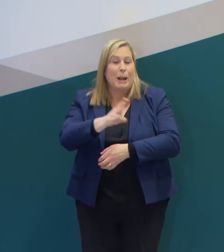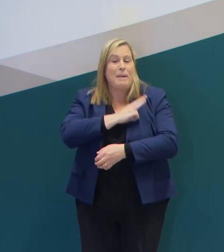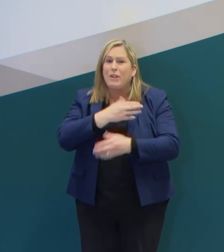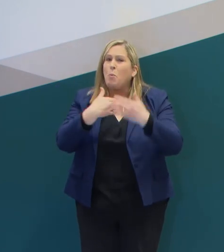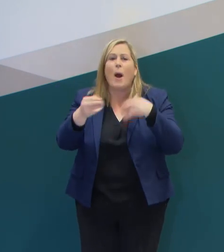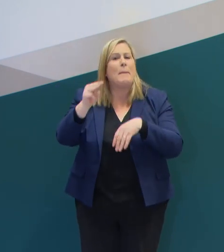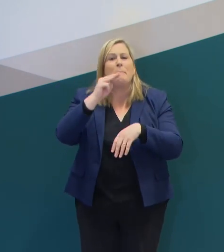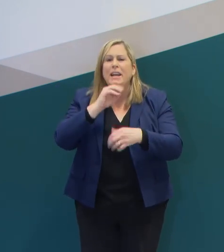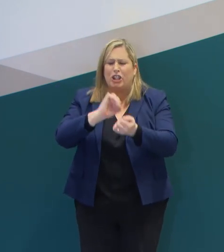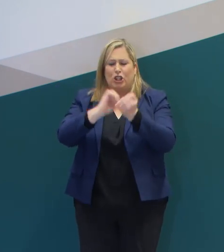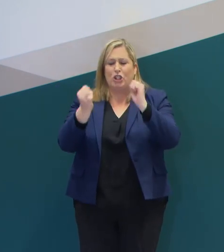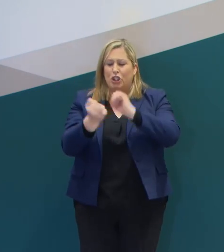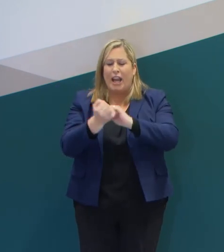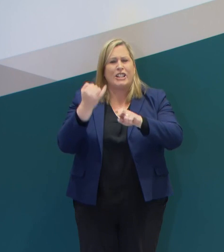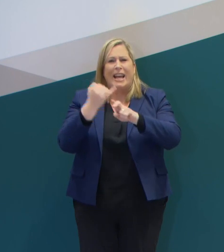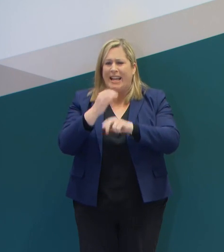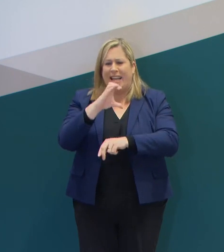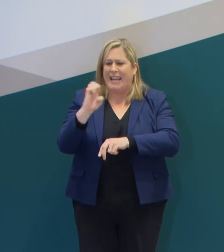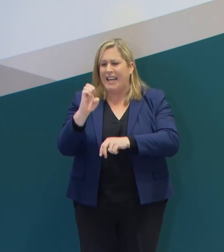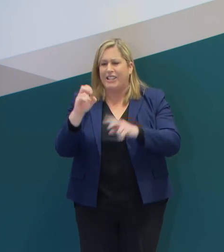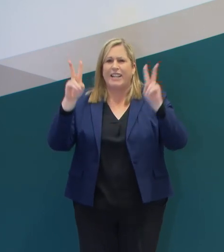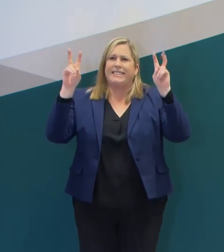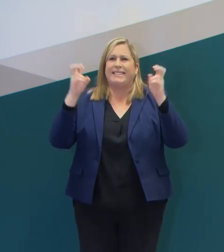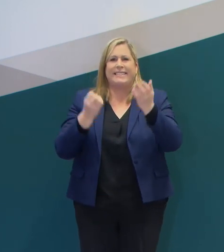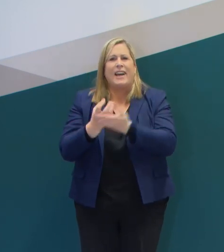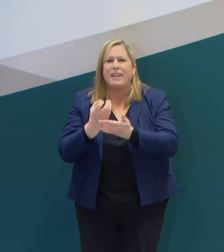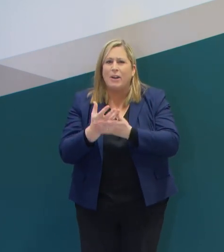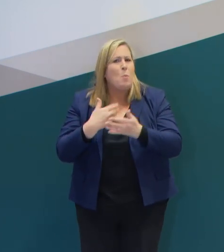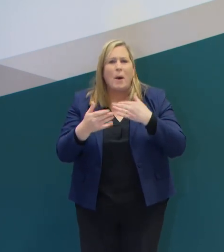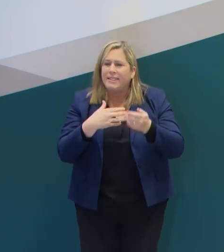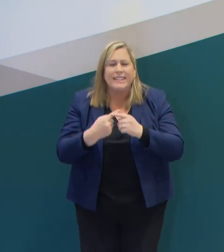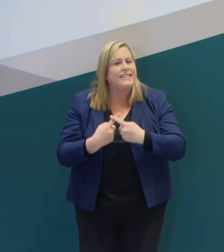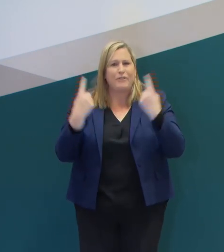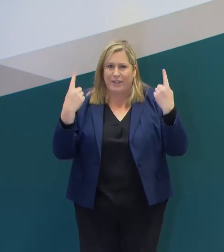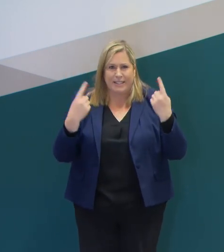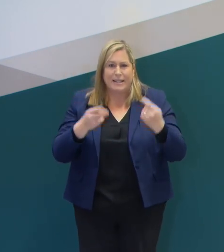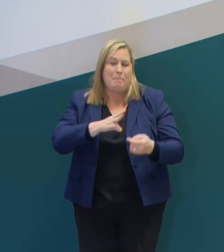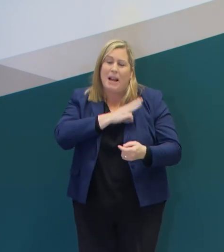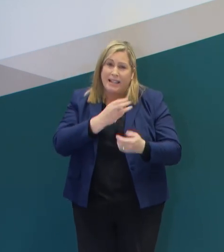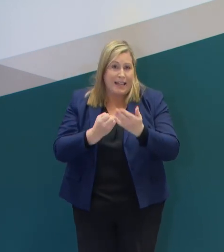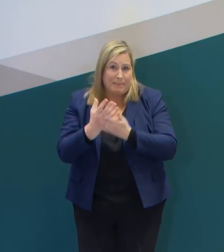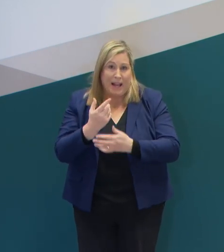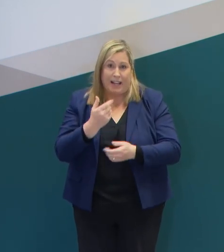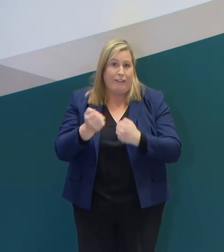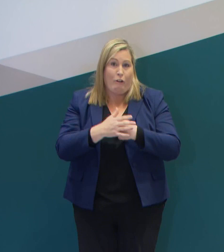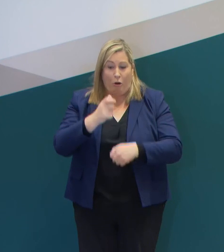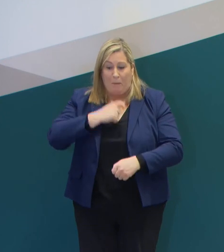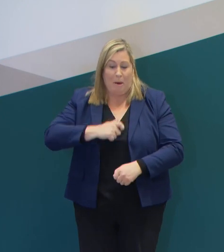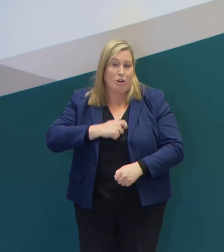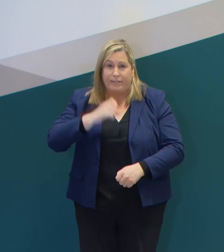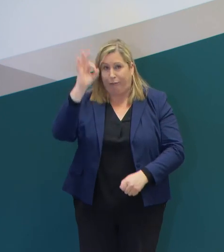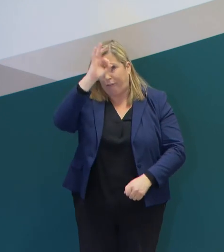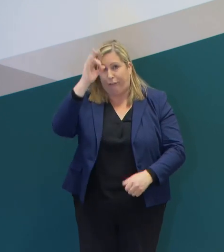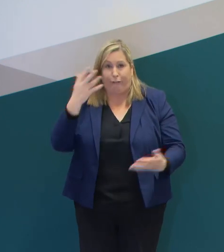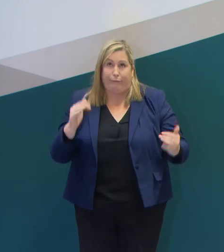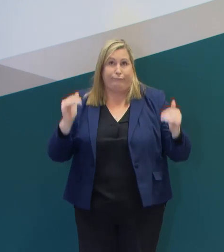today means? Because people might be wondering, what's the change about the symptoms? So what's the difference today or tomorrow as opposed to yesterday